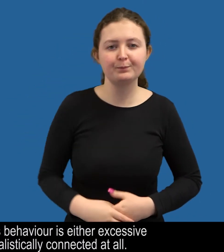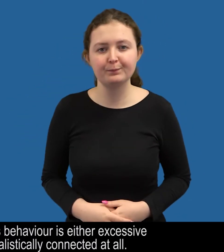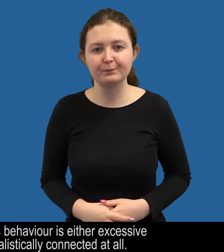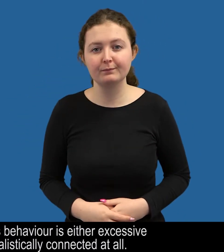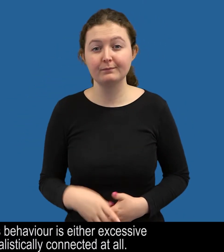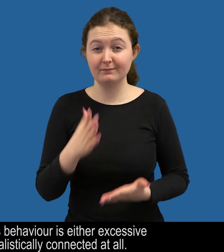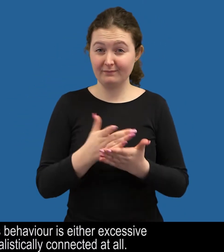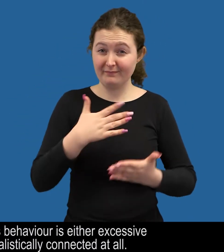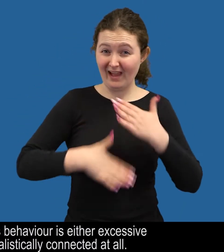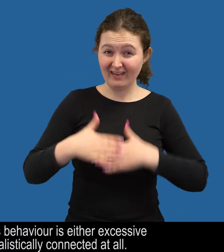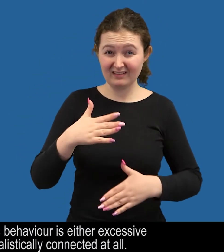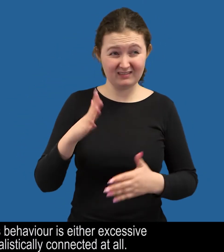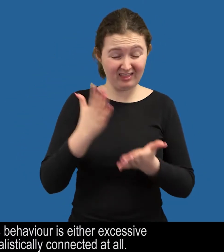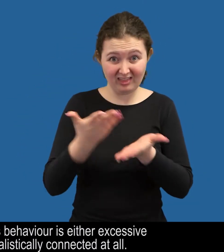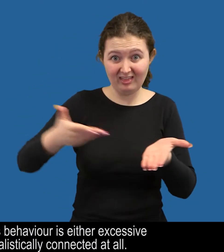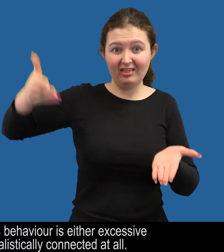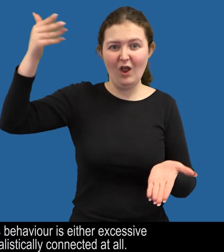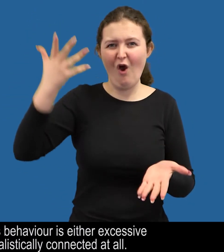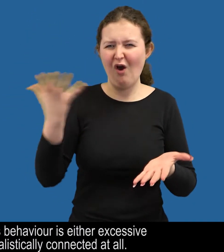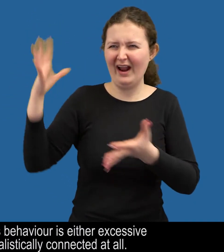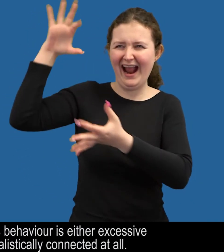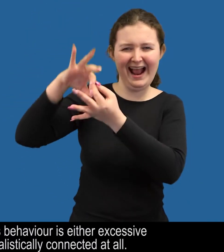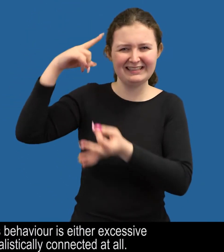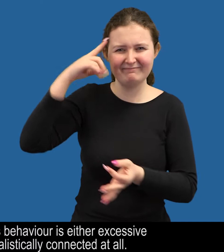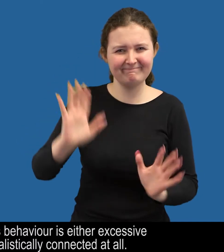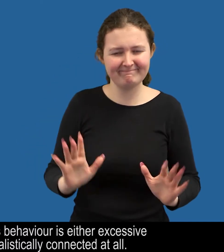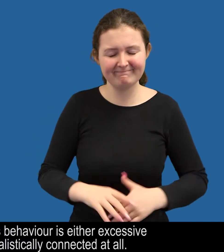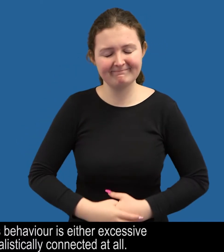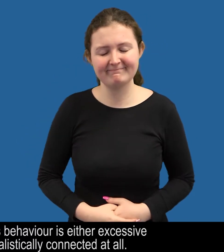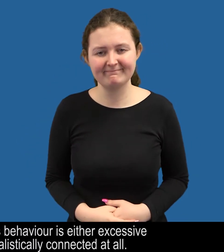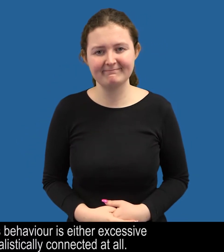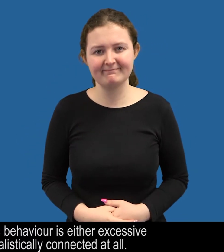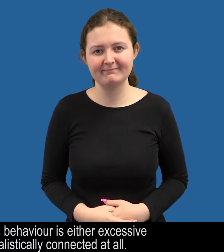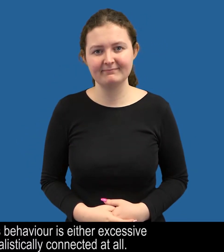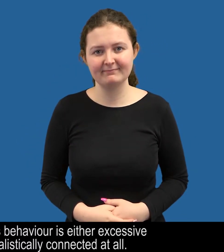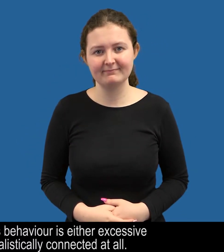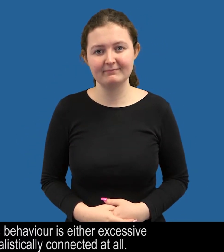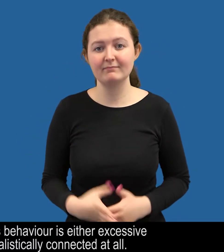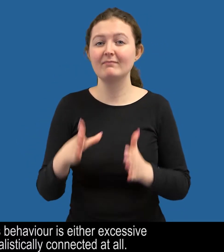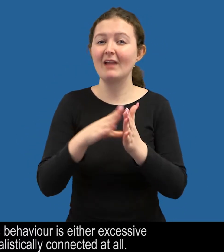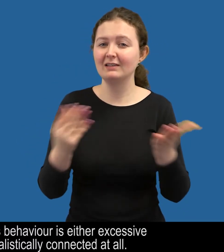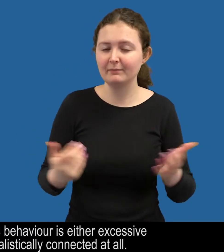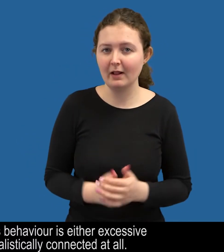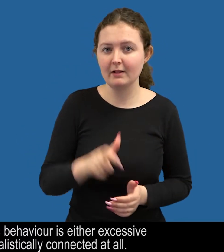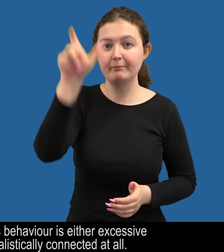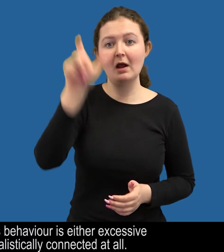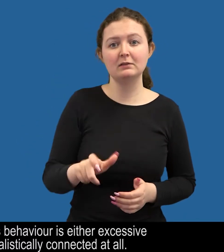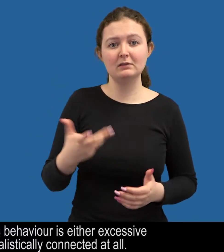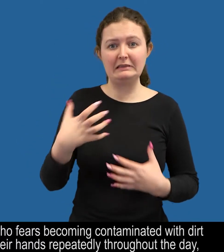However, this behaviour is either excessive or not realistically connected at all. For example, a person who fears